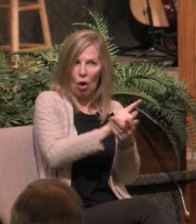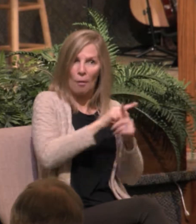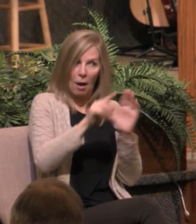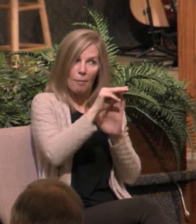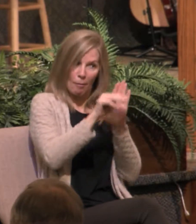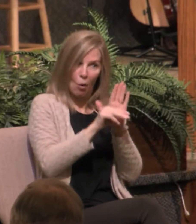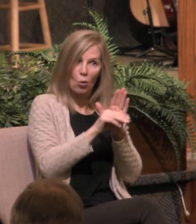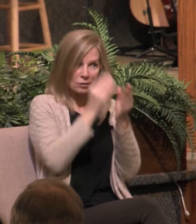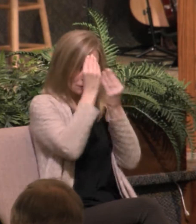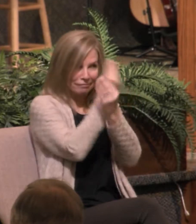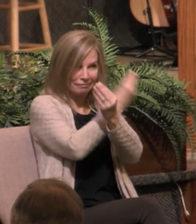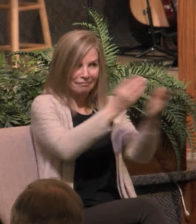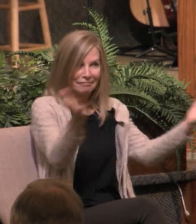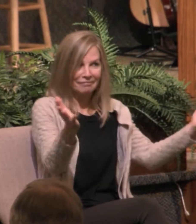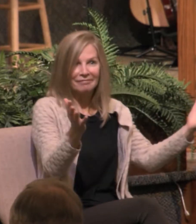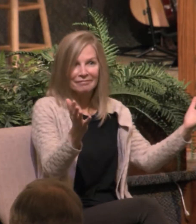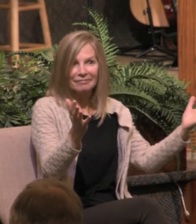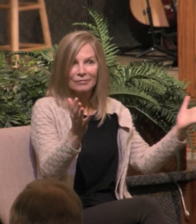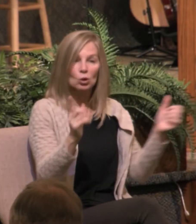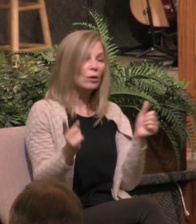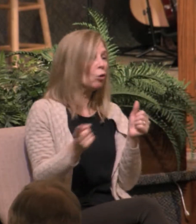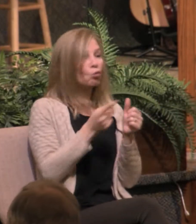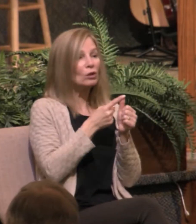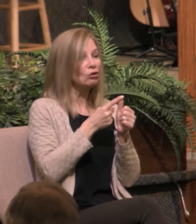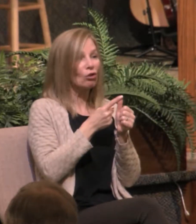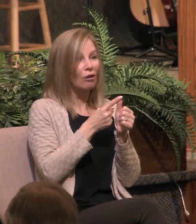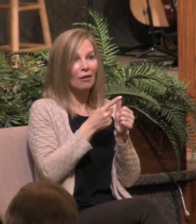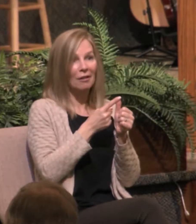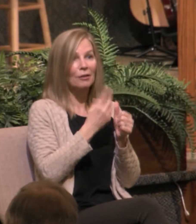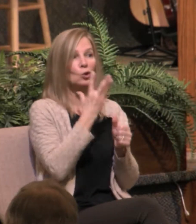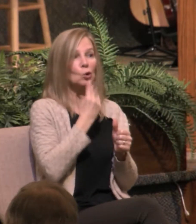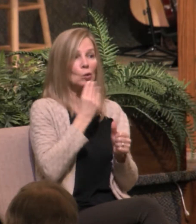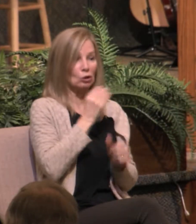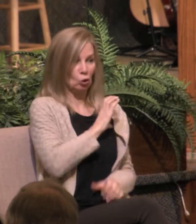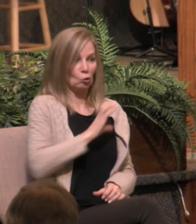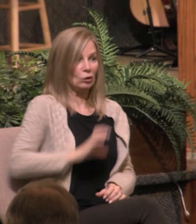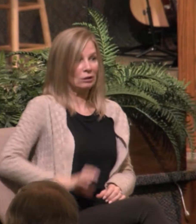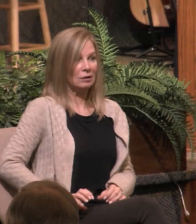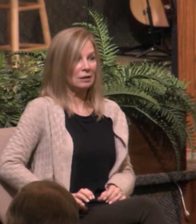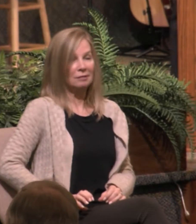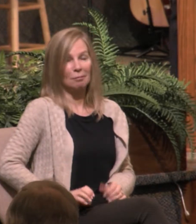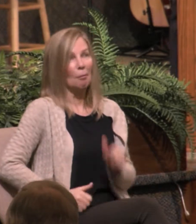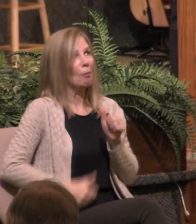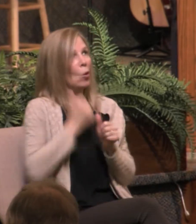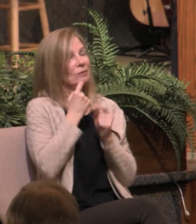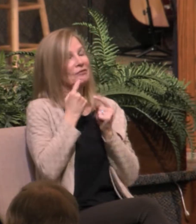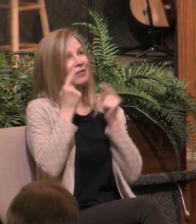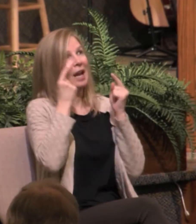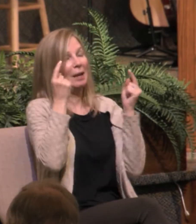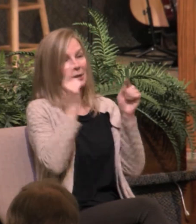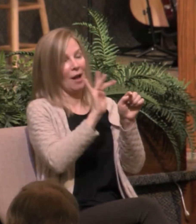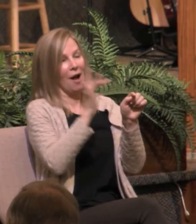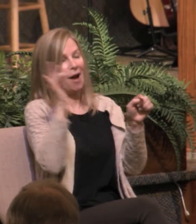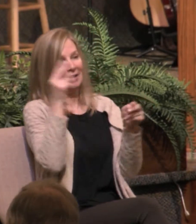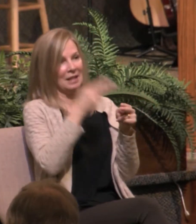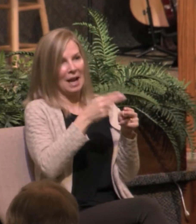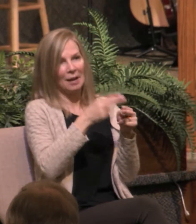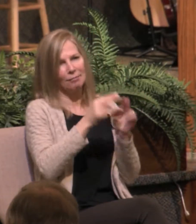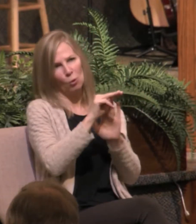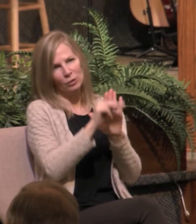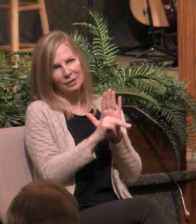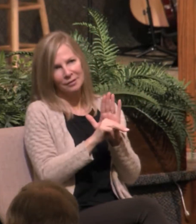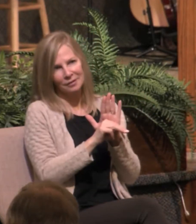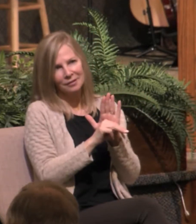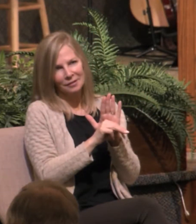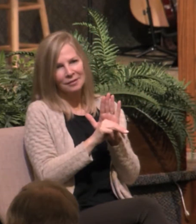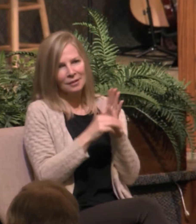Jewish person, the original recipients were Jewish Christians. There was no greater name than Moses. So I think in some respects, some of the details of Moses' life didn't need to be laid